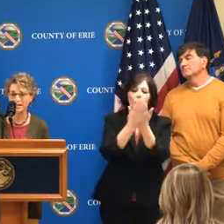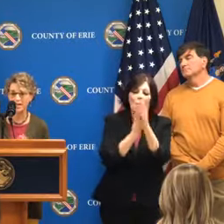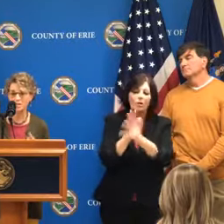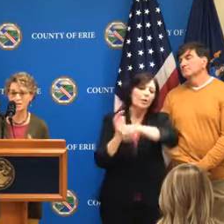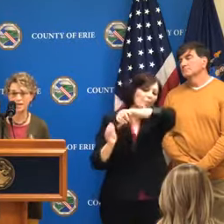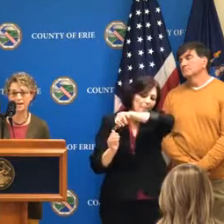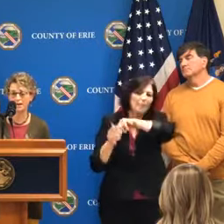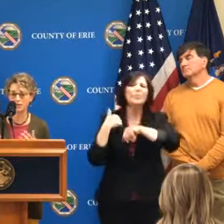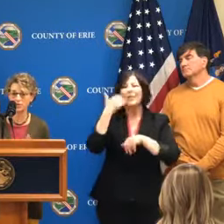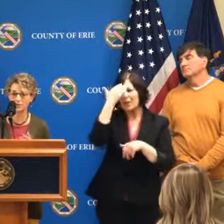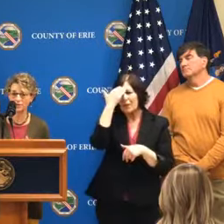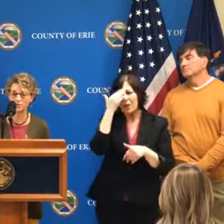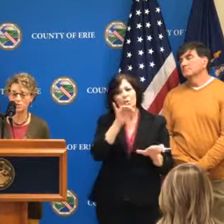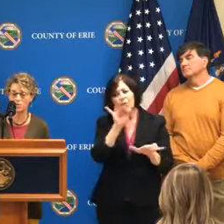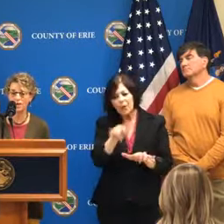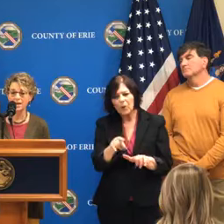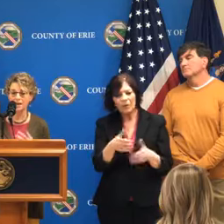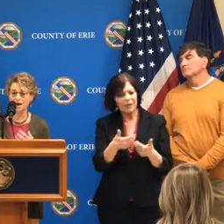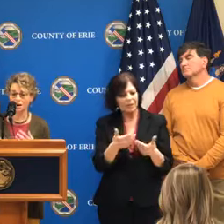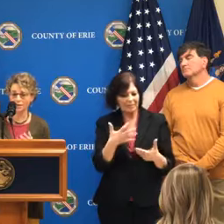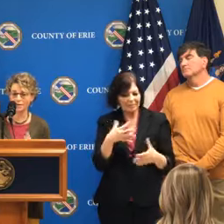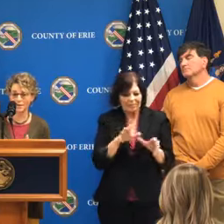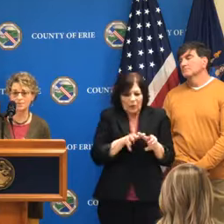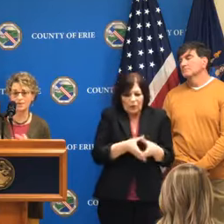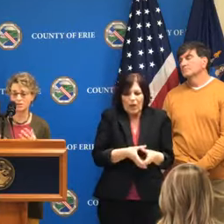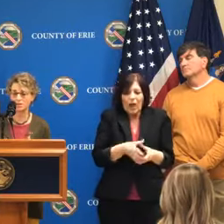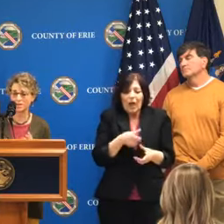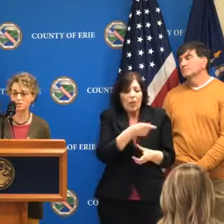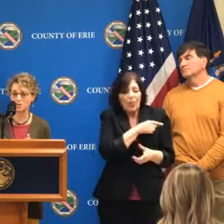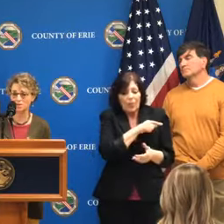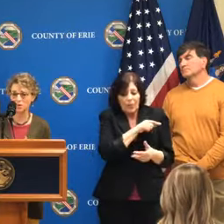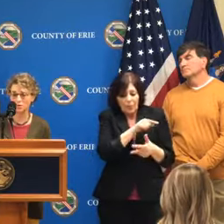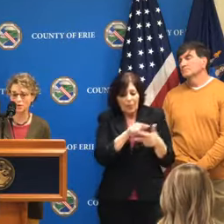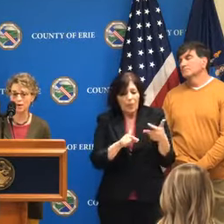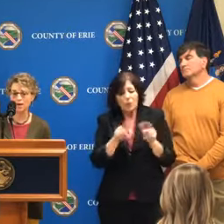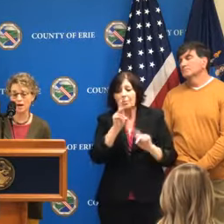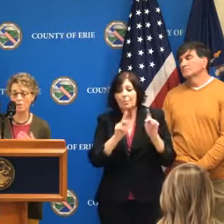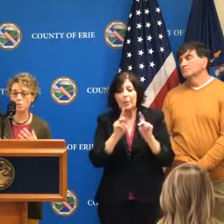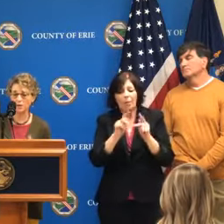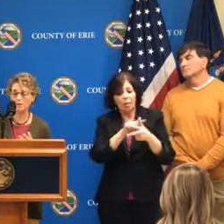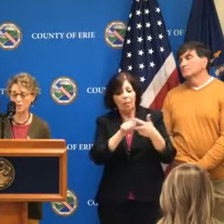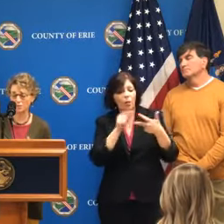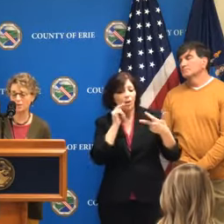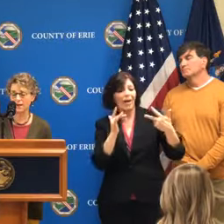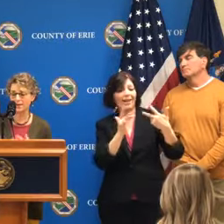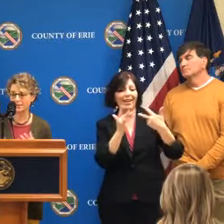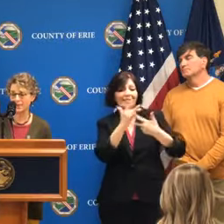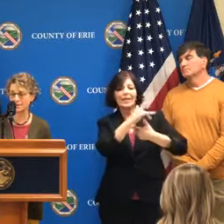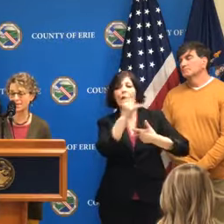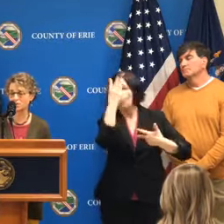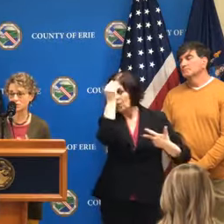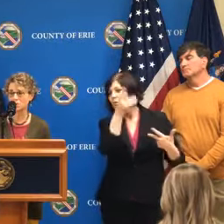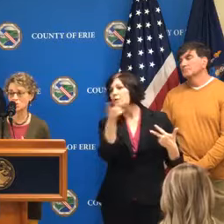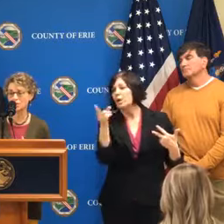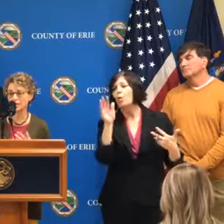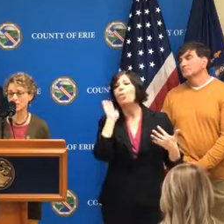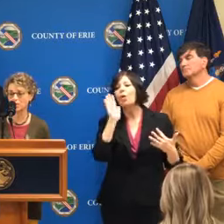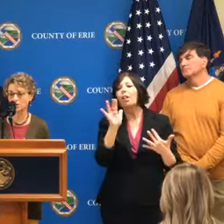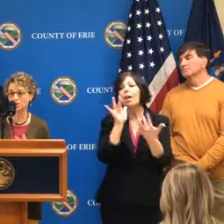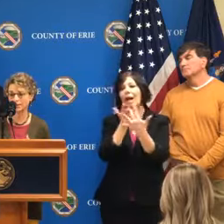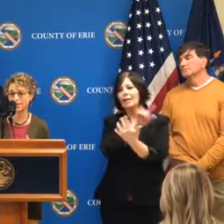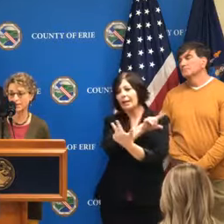interventions as we can. And those individuals that are at risk because of potential exposure will be notified of that potential exposure